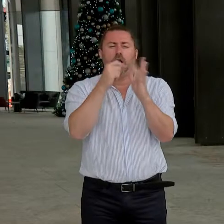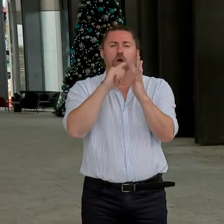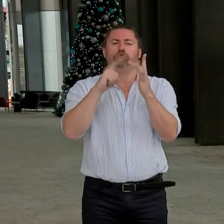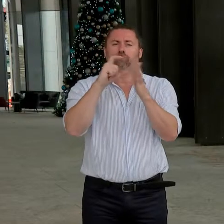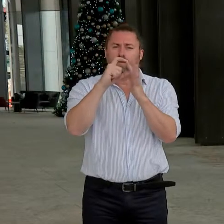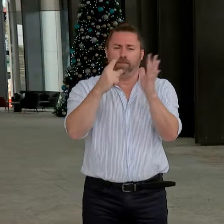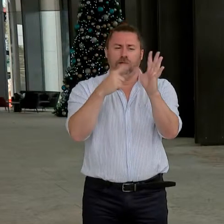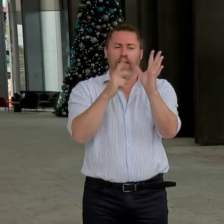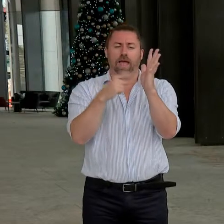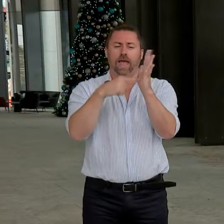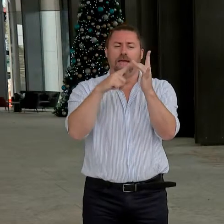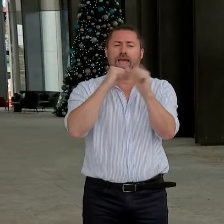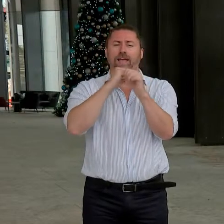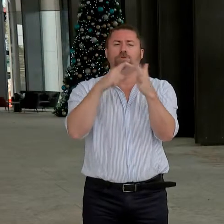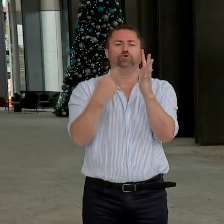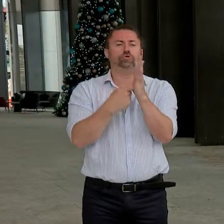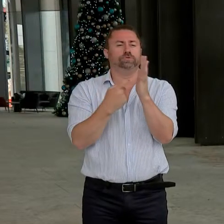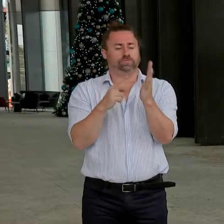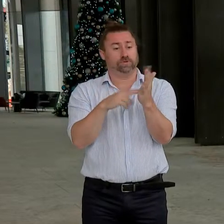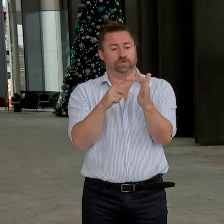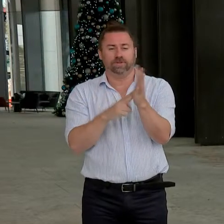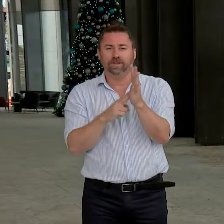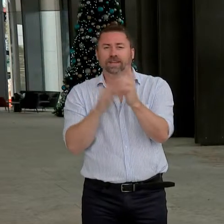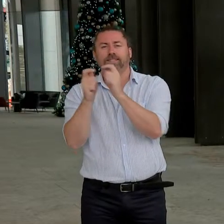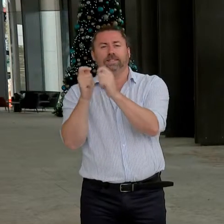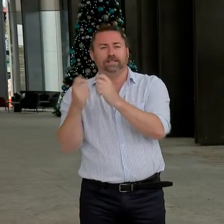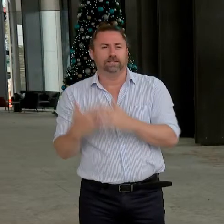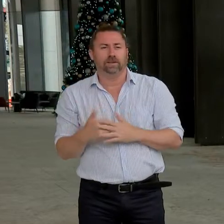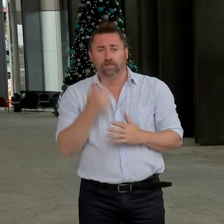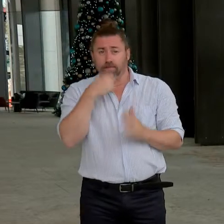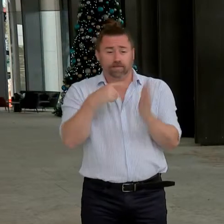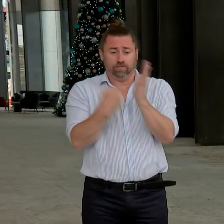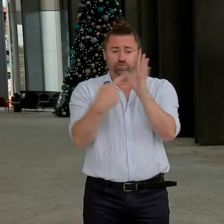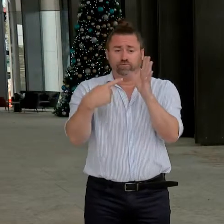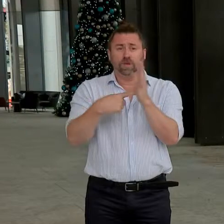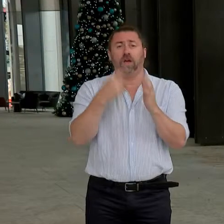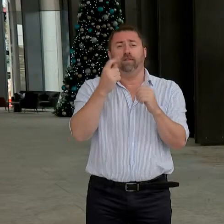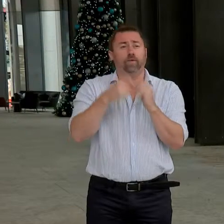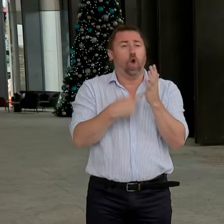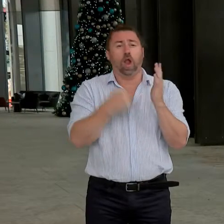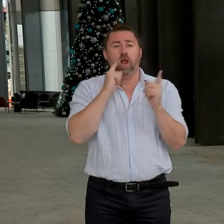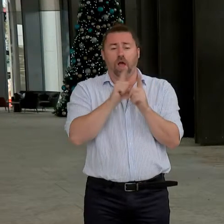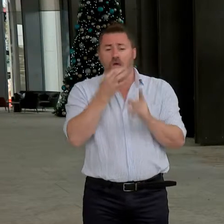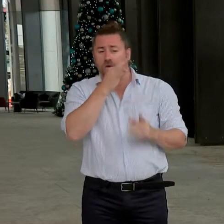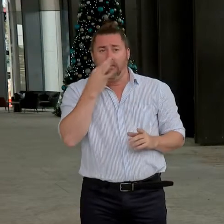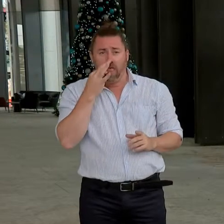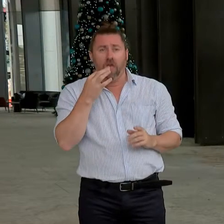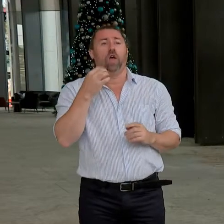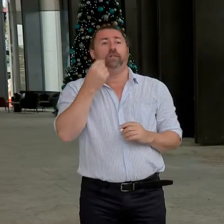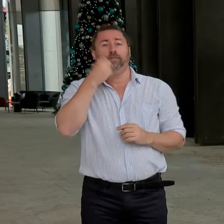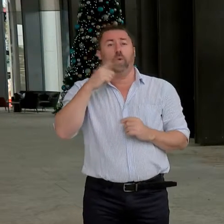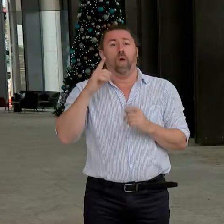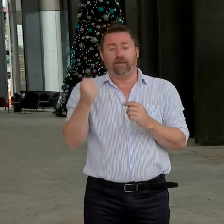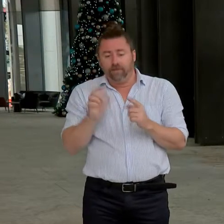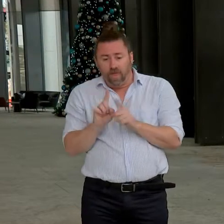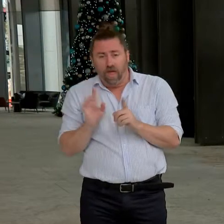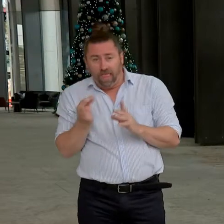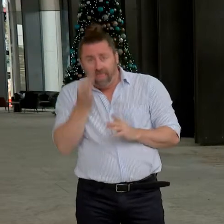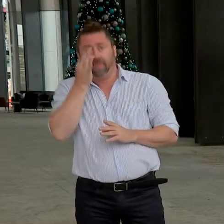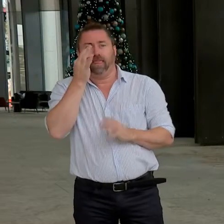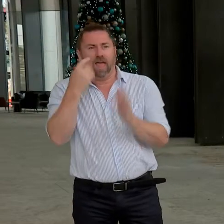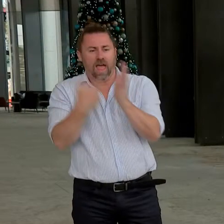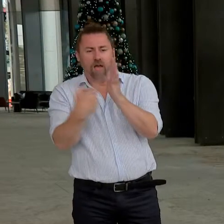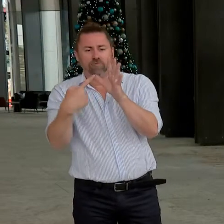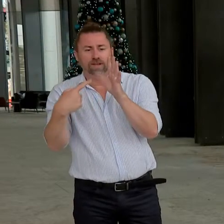types of RAT tests as well. Some are simply saliva tests, some are still nasal swabs, and so some are more accurate than